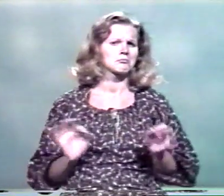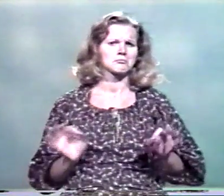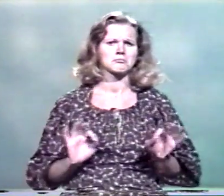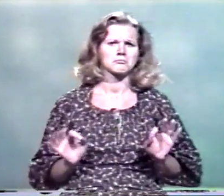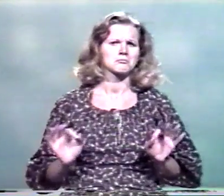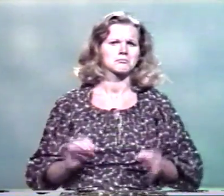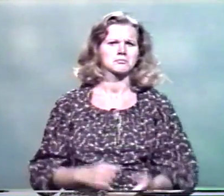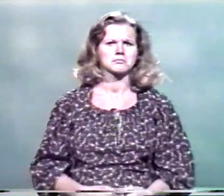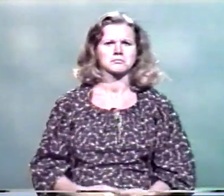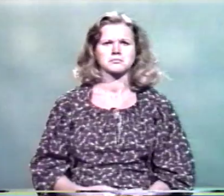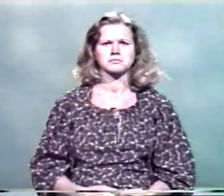It's nothing.